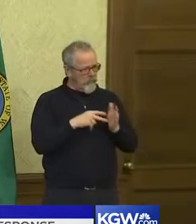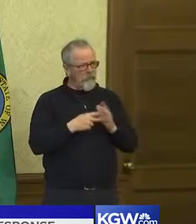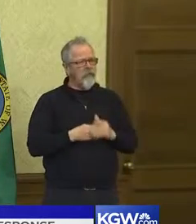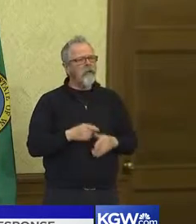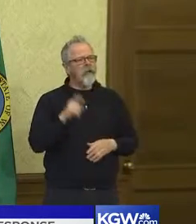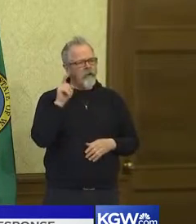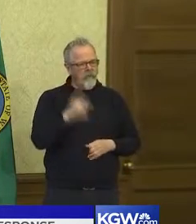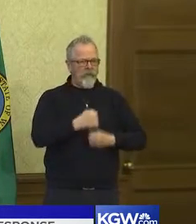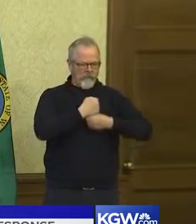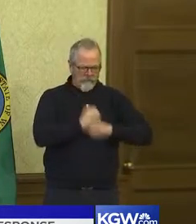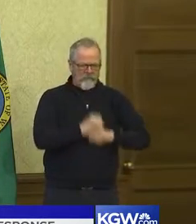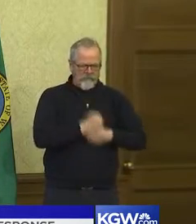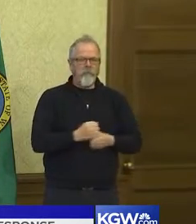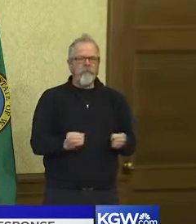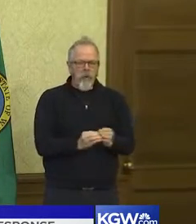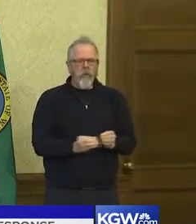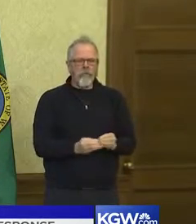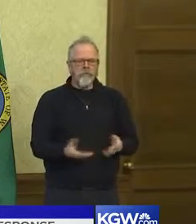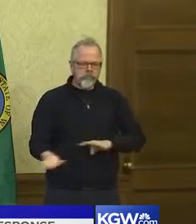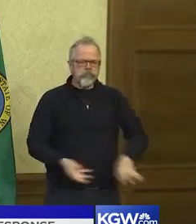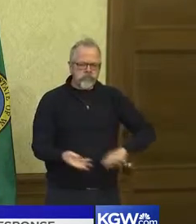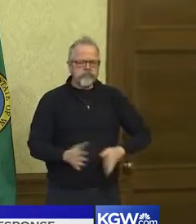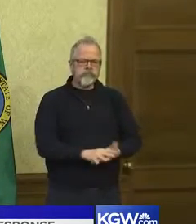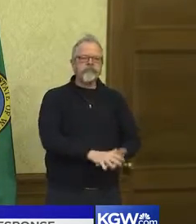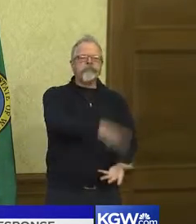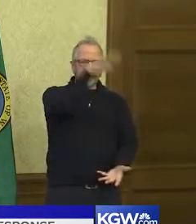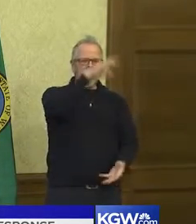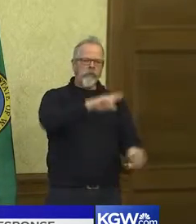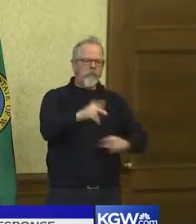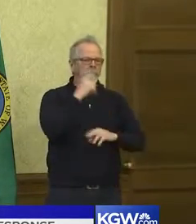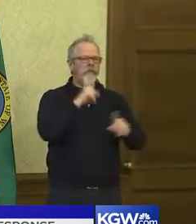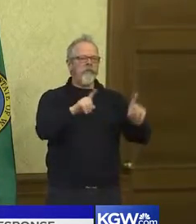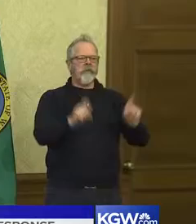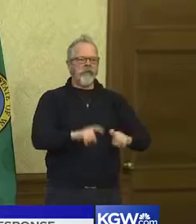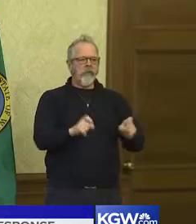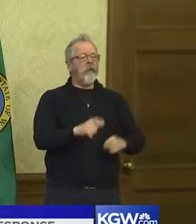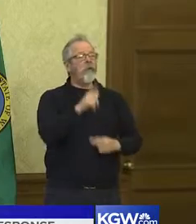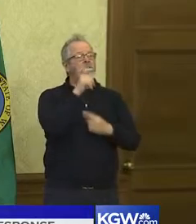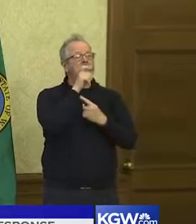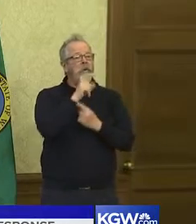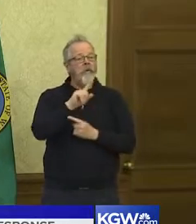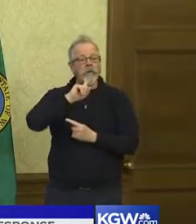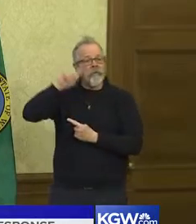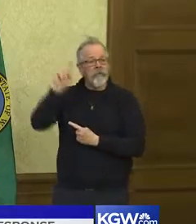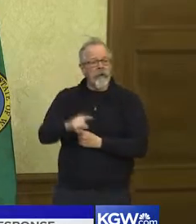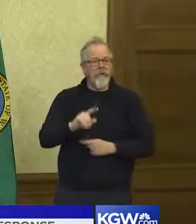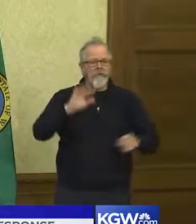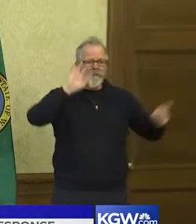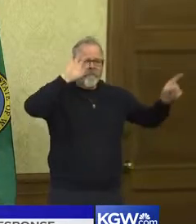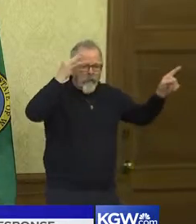Number 1, the supply chain of the Department of Defense, which is the most productive, powerful supply chain in human history.